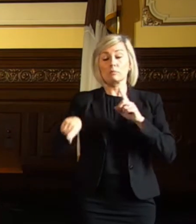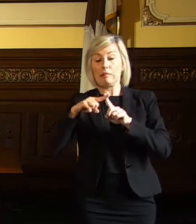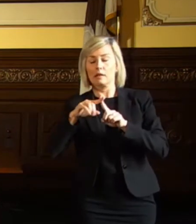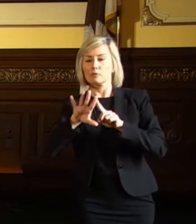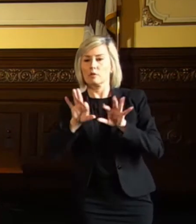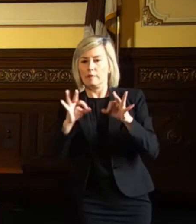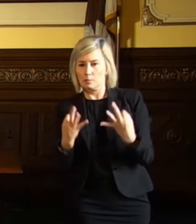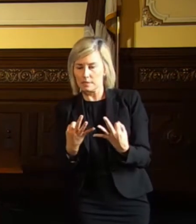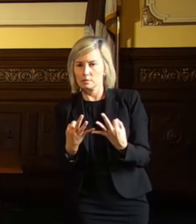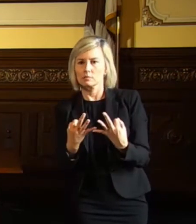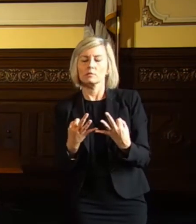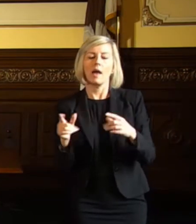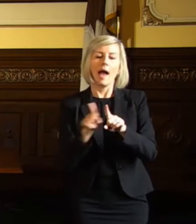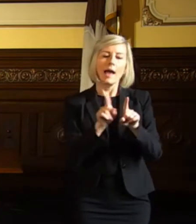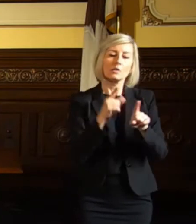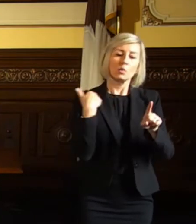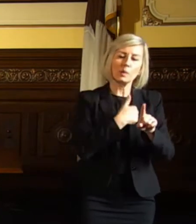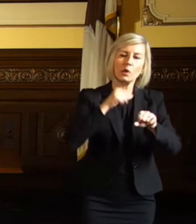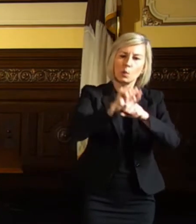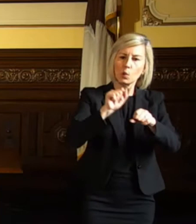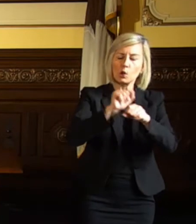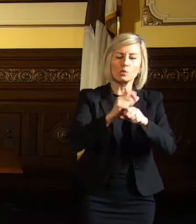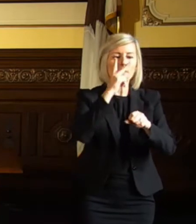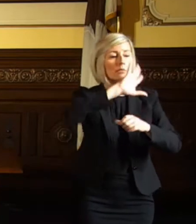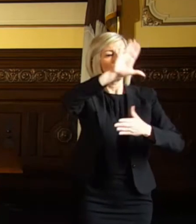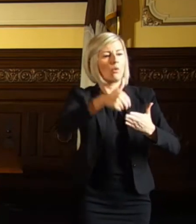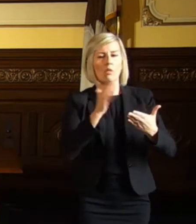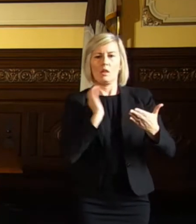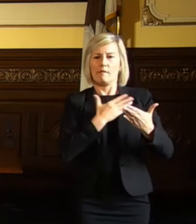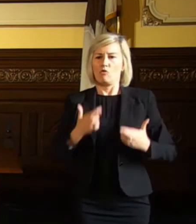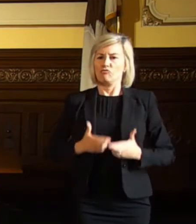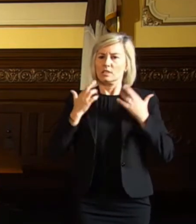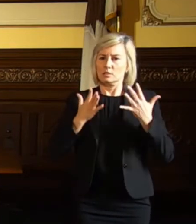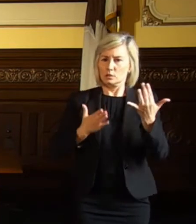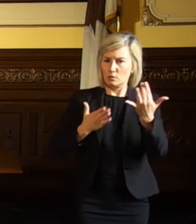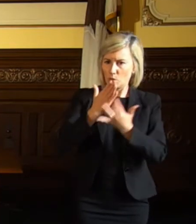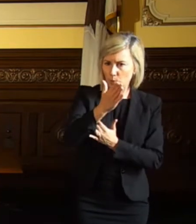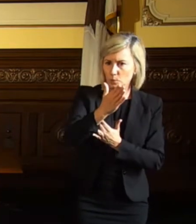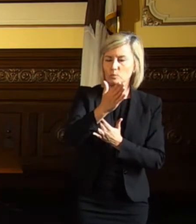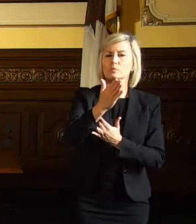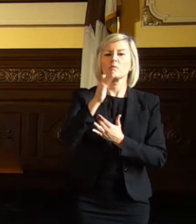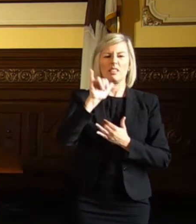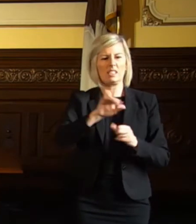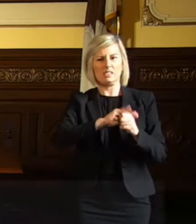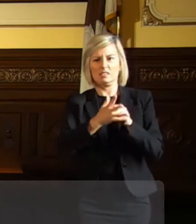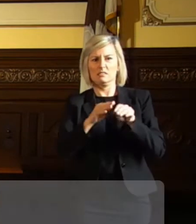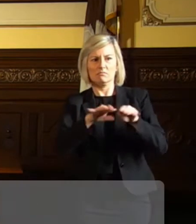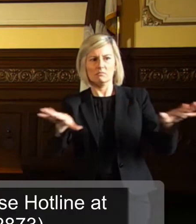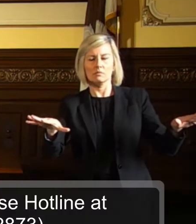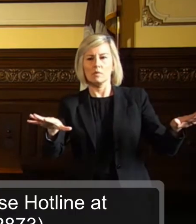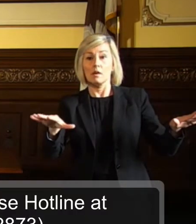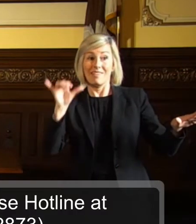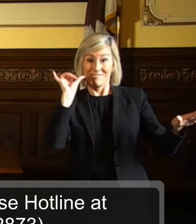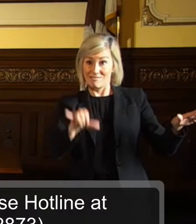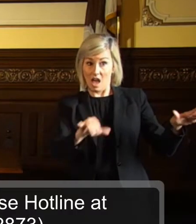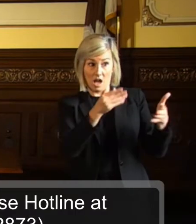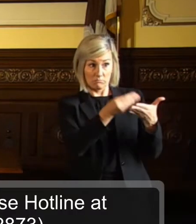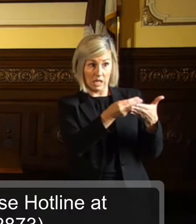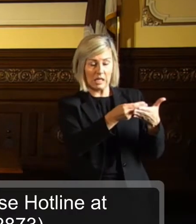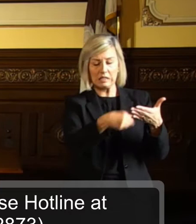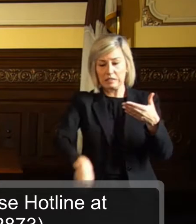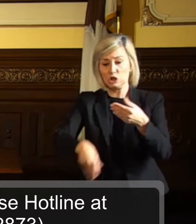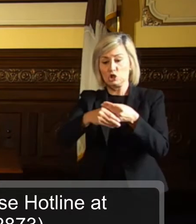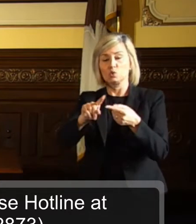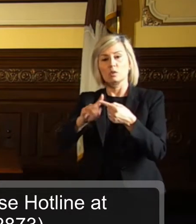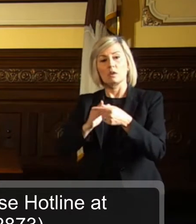families as we work to see all of our residents through this pandemic. This is in addition to the more than $1 million